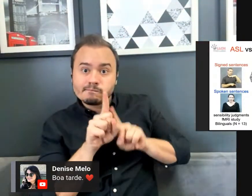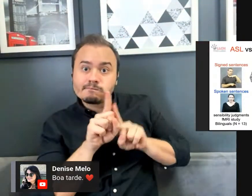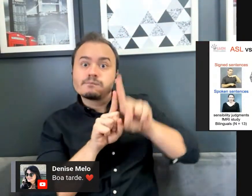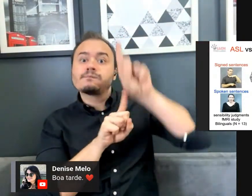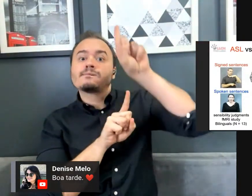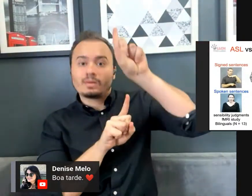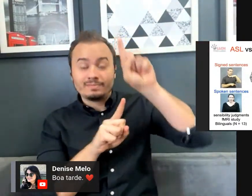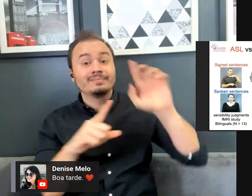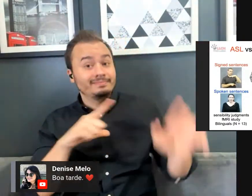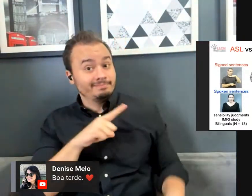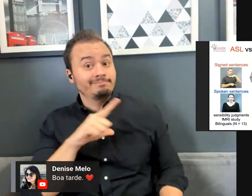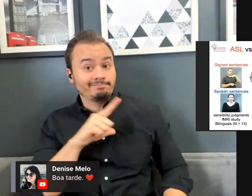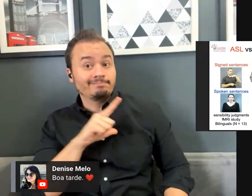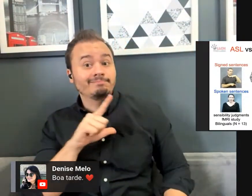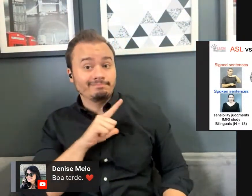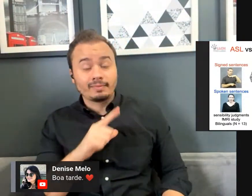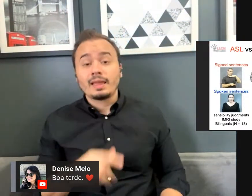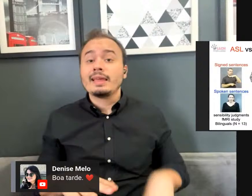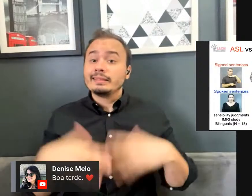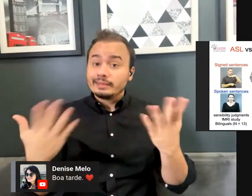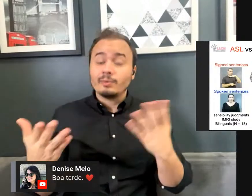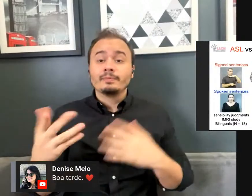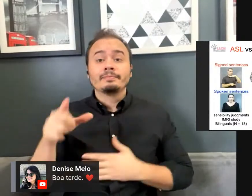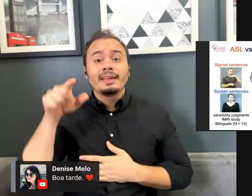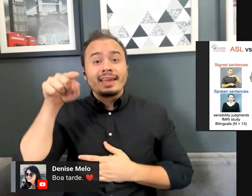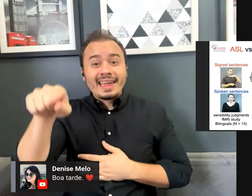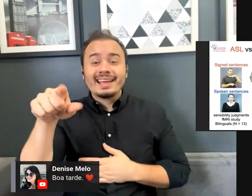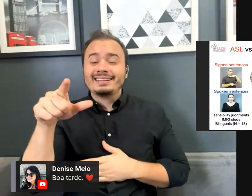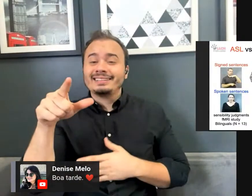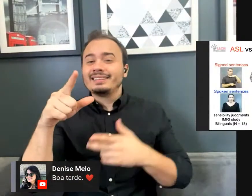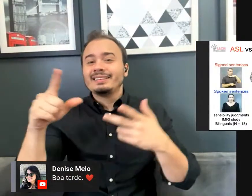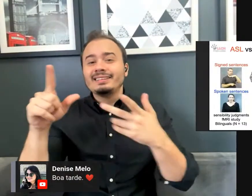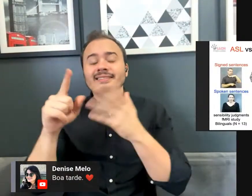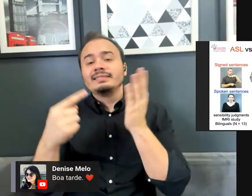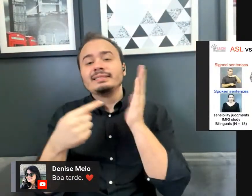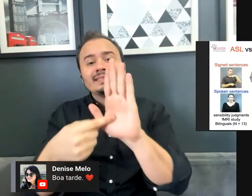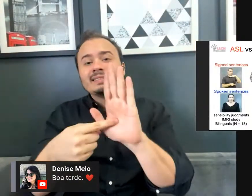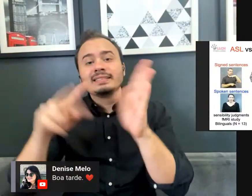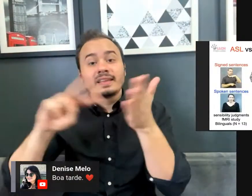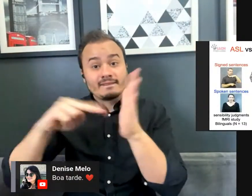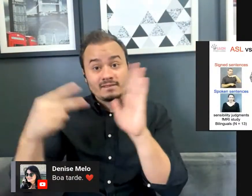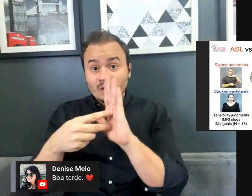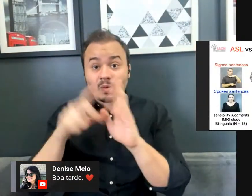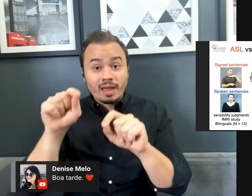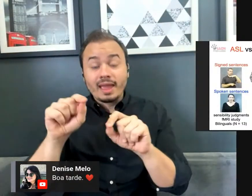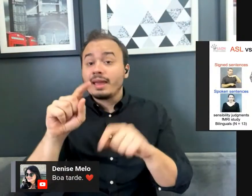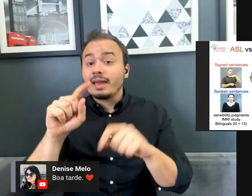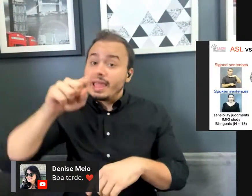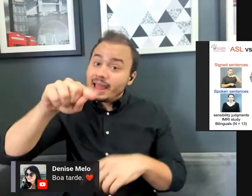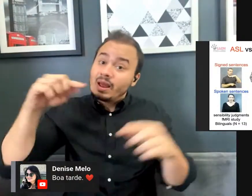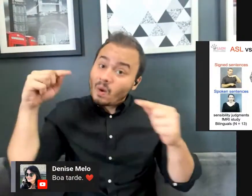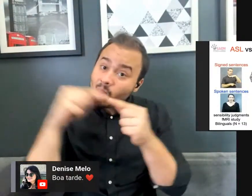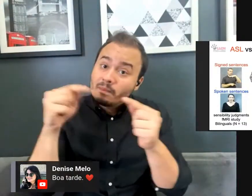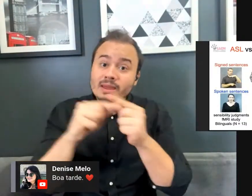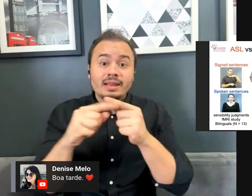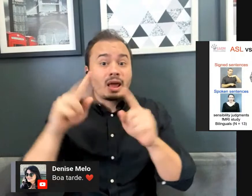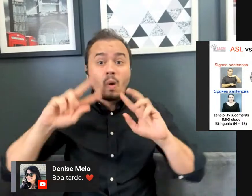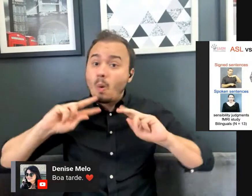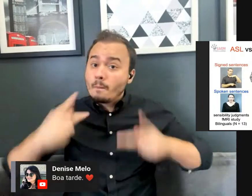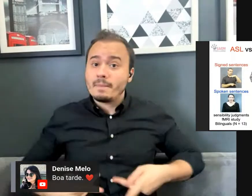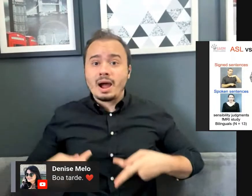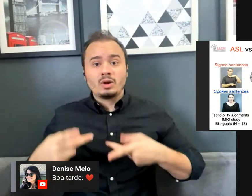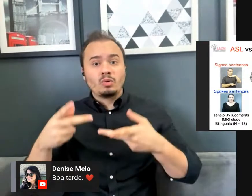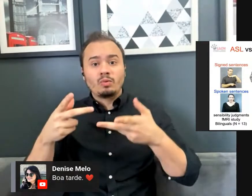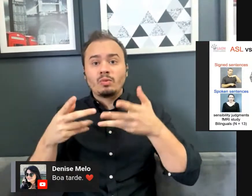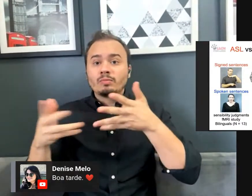been hypothesized to be part of an action observation network for human actions, and that this dorsal